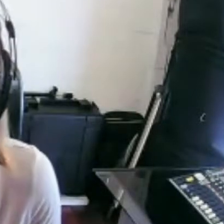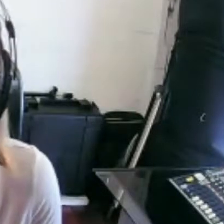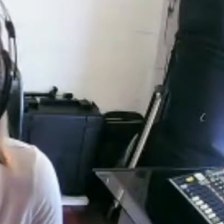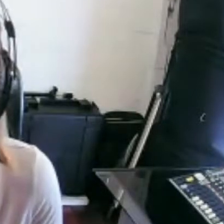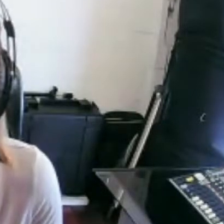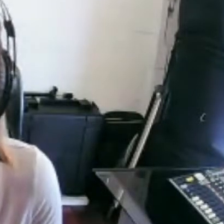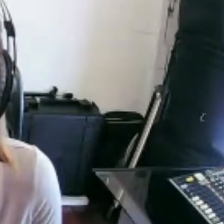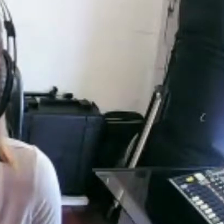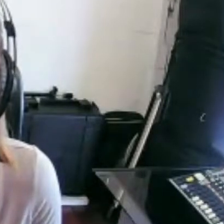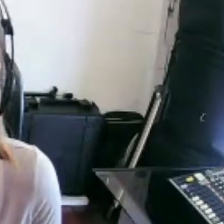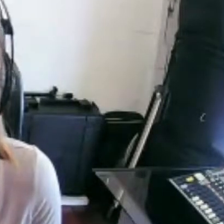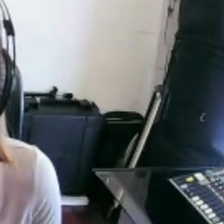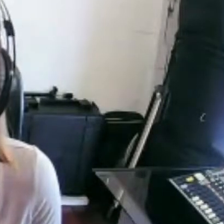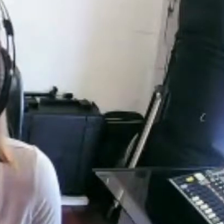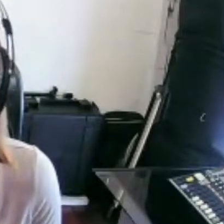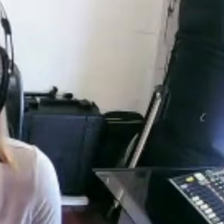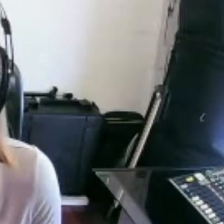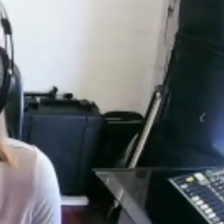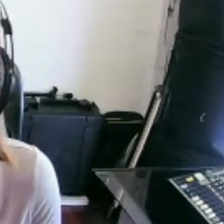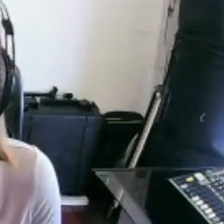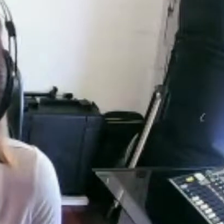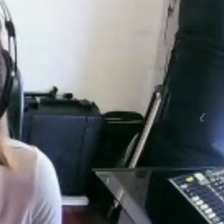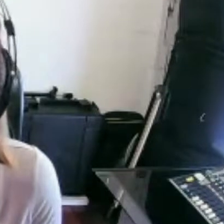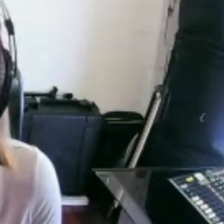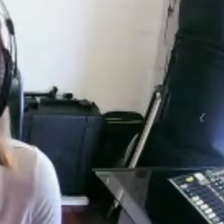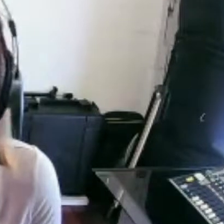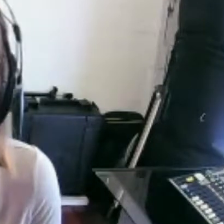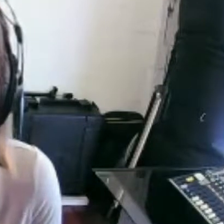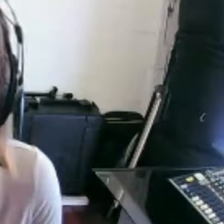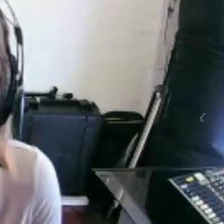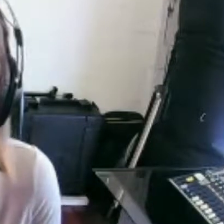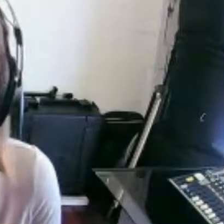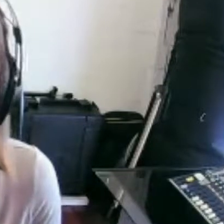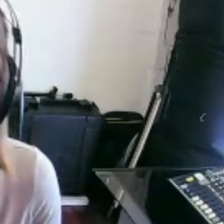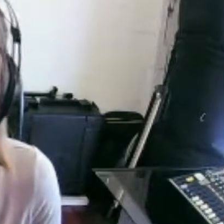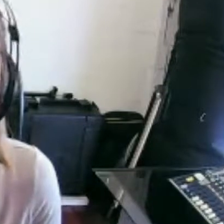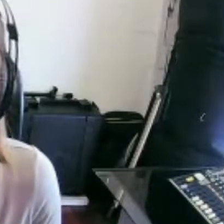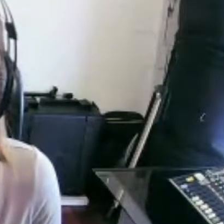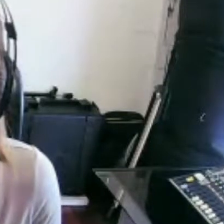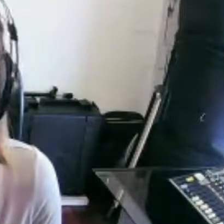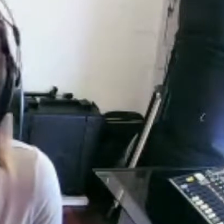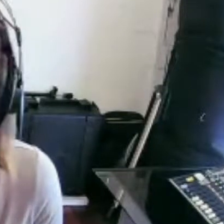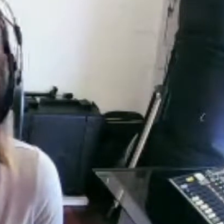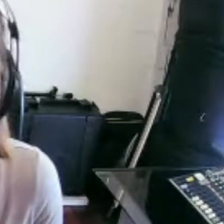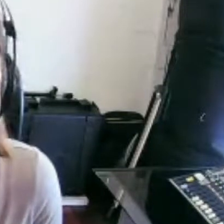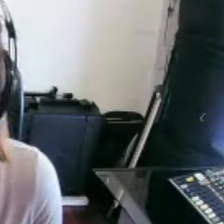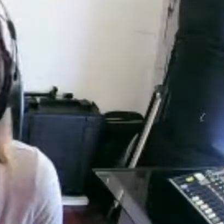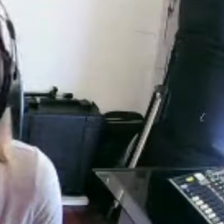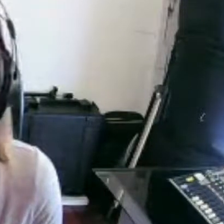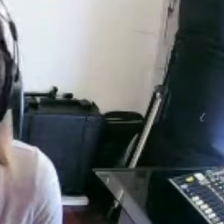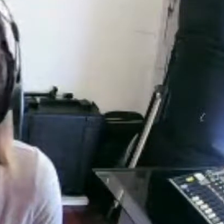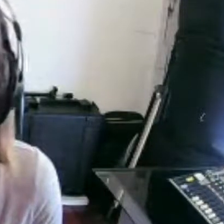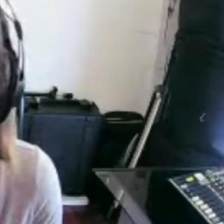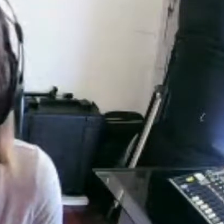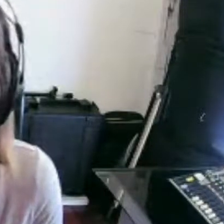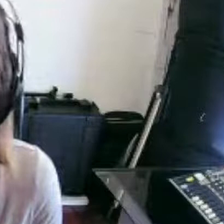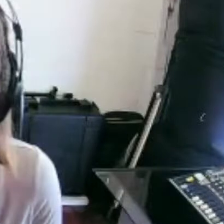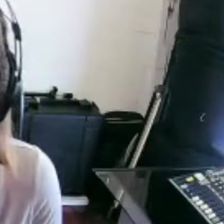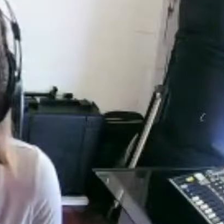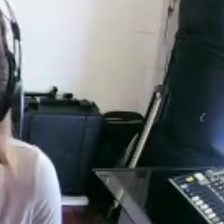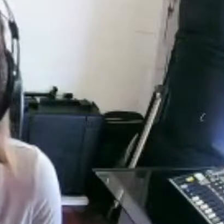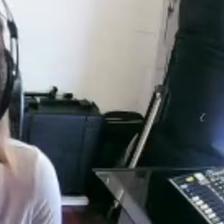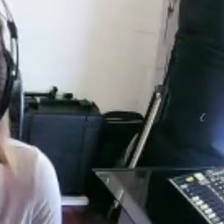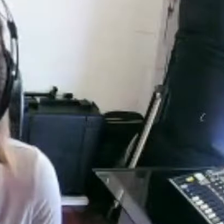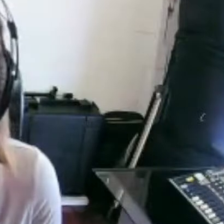is a radio host and all around genuinely amazing person. He's going to give us the inside scoop on what it means to